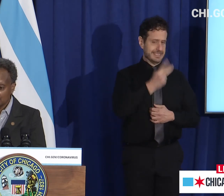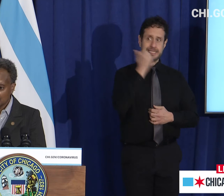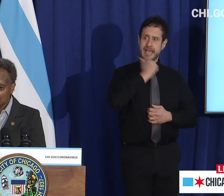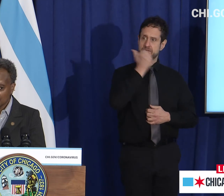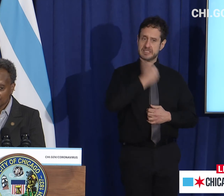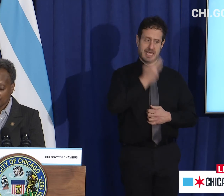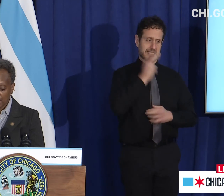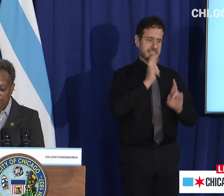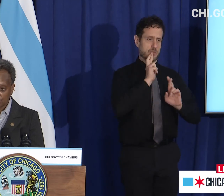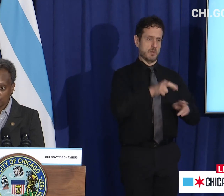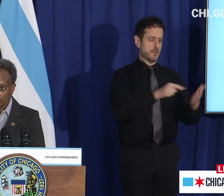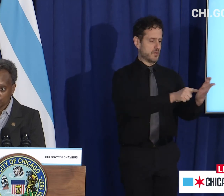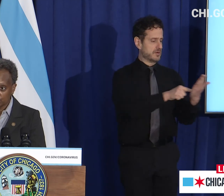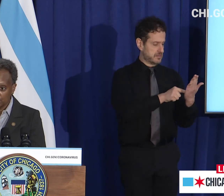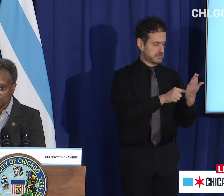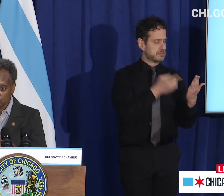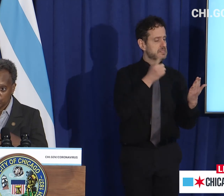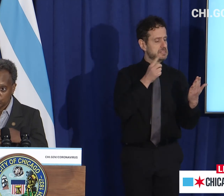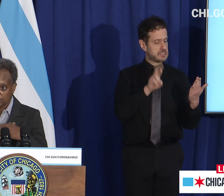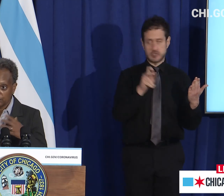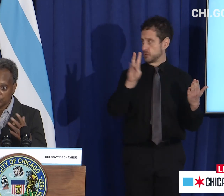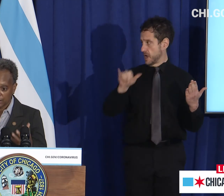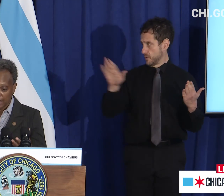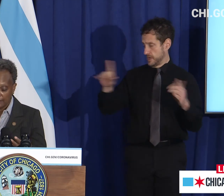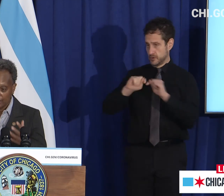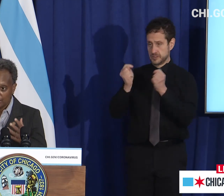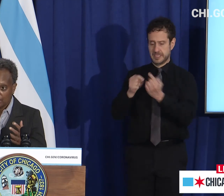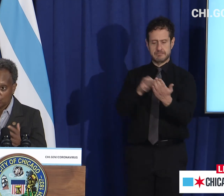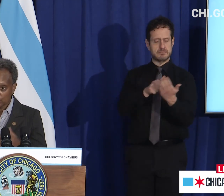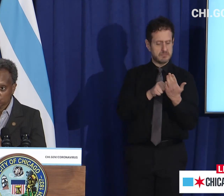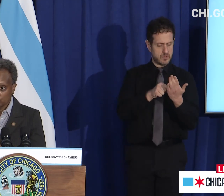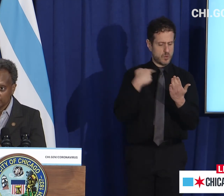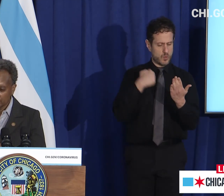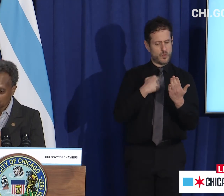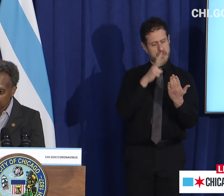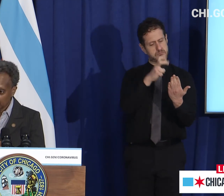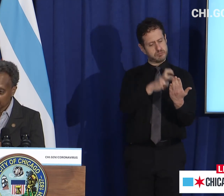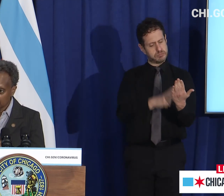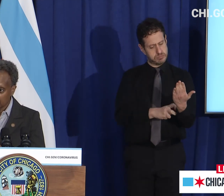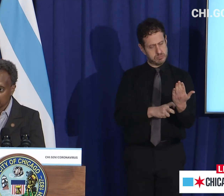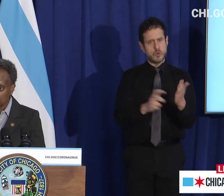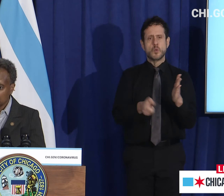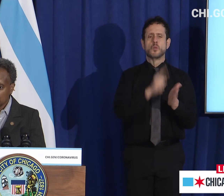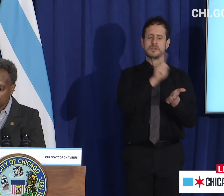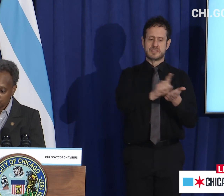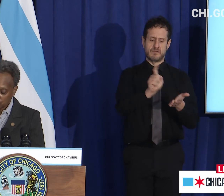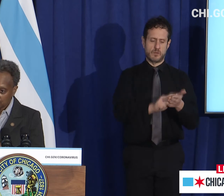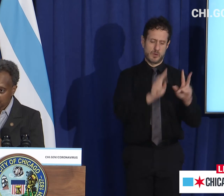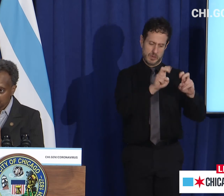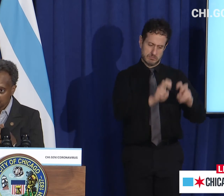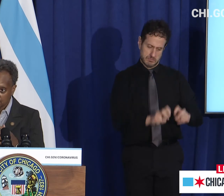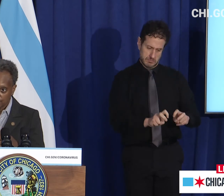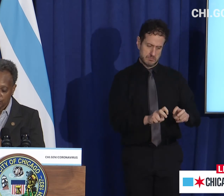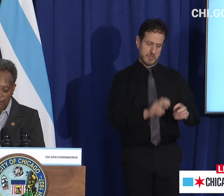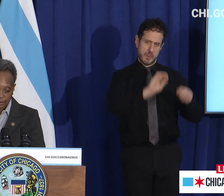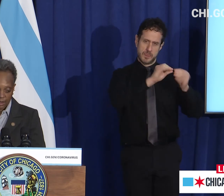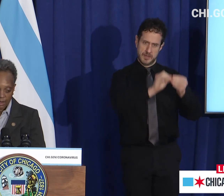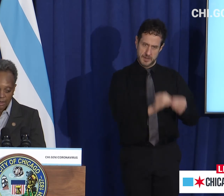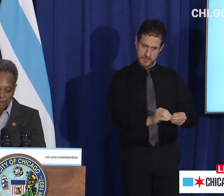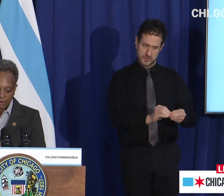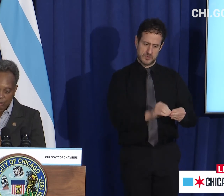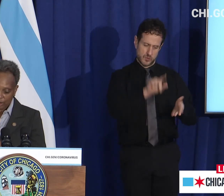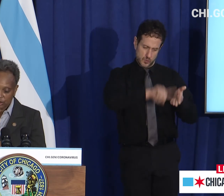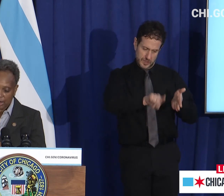day from Dr. Arwady and her team, and then we do a deeper dive once a week in looking at the data. And we started to see this